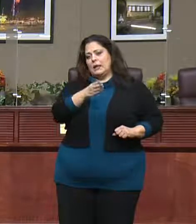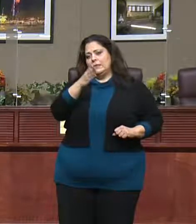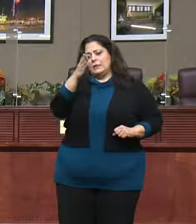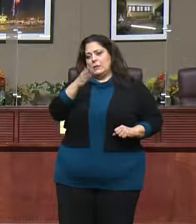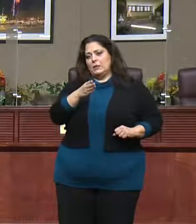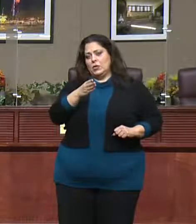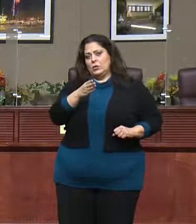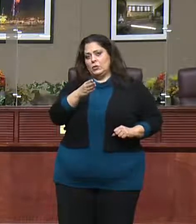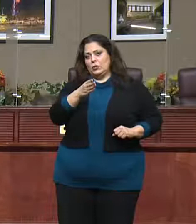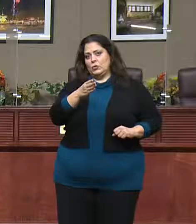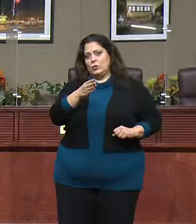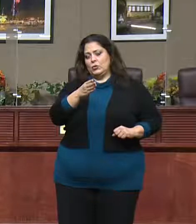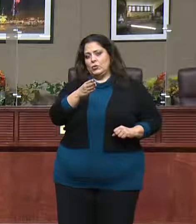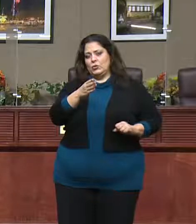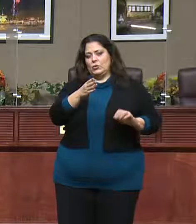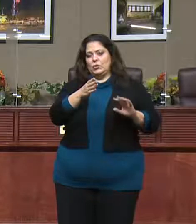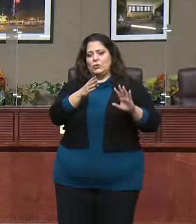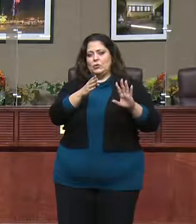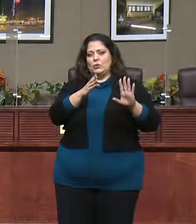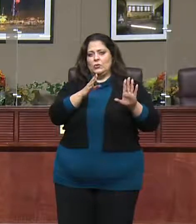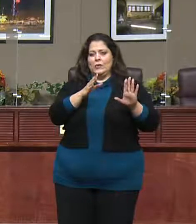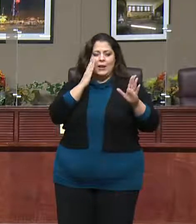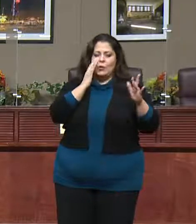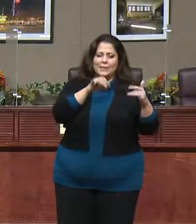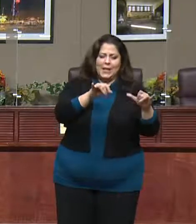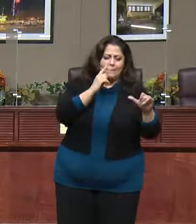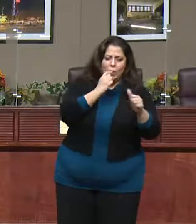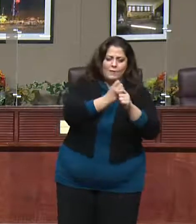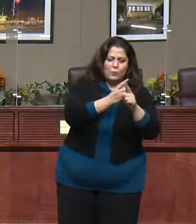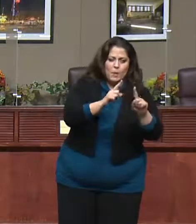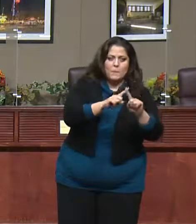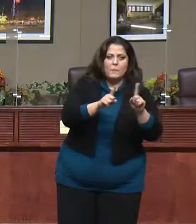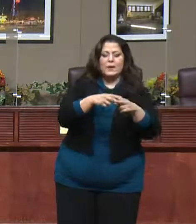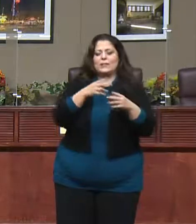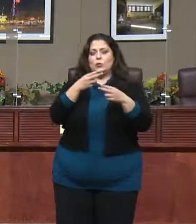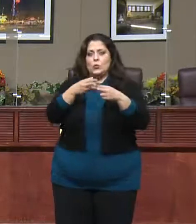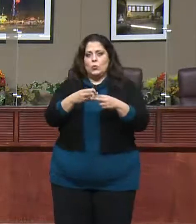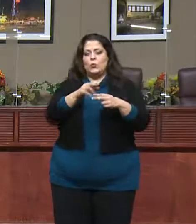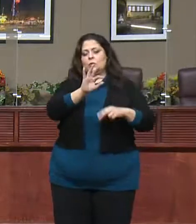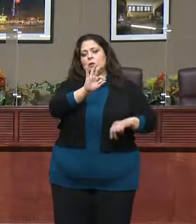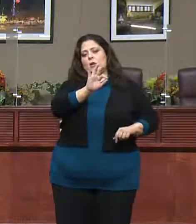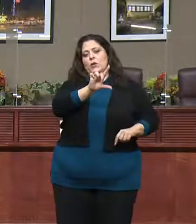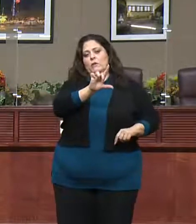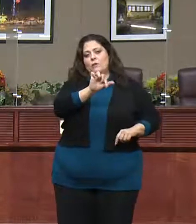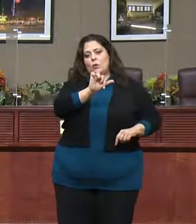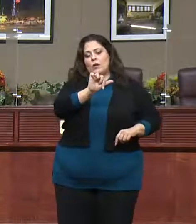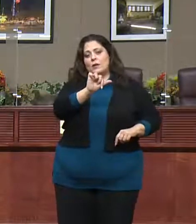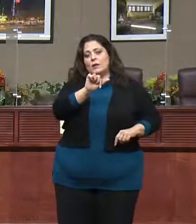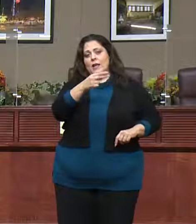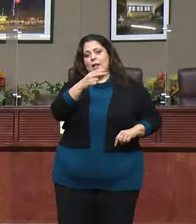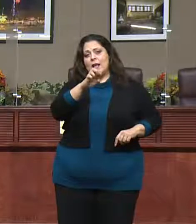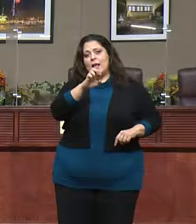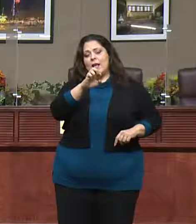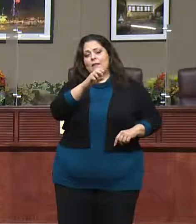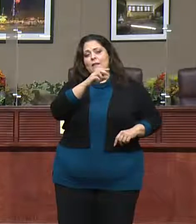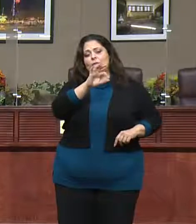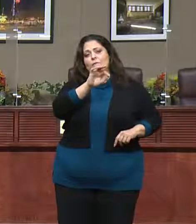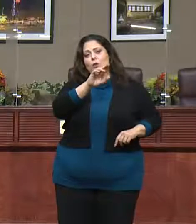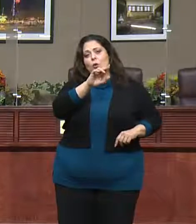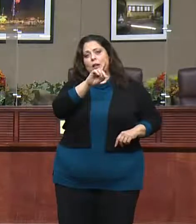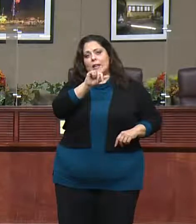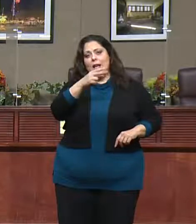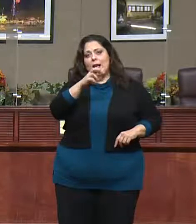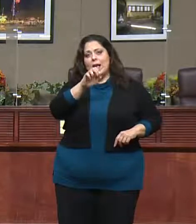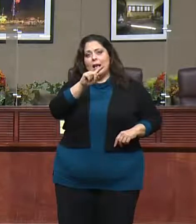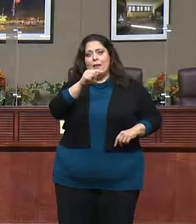// I know that's common for everyone, but now the name is Florida Health COVID-19, 19 as